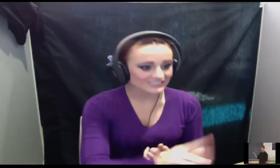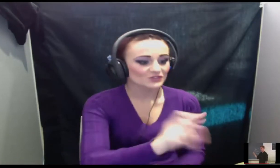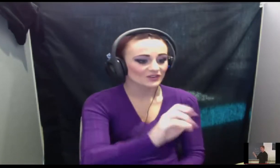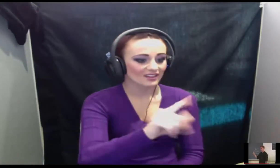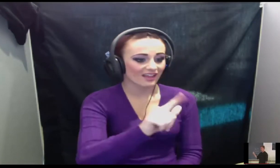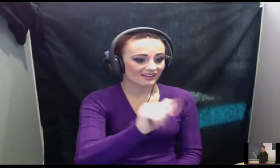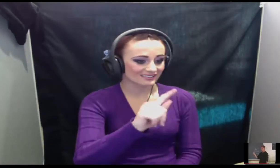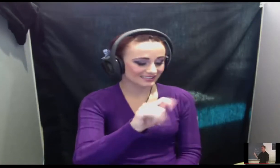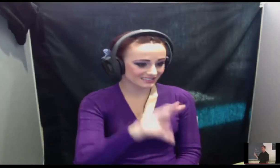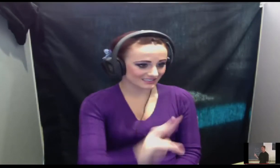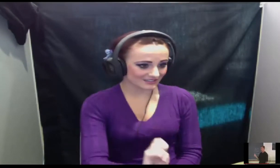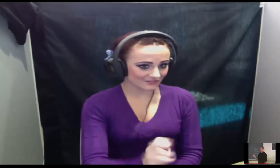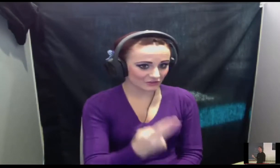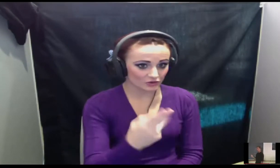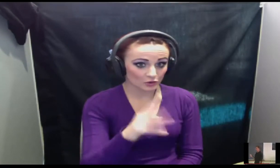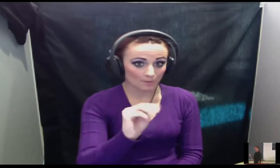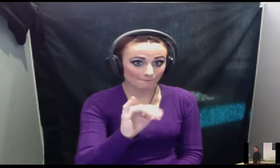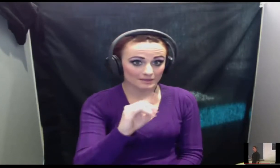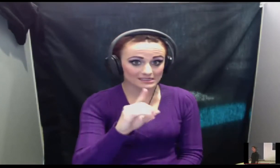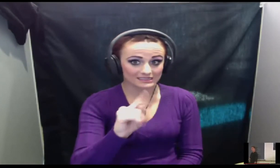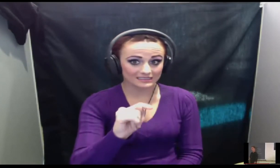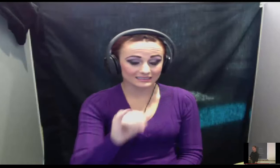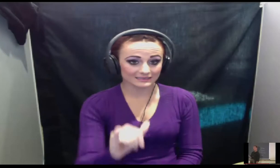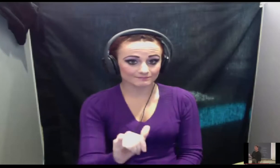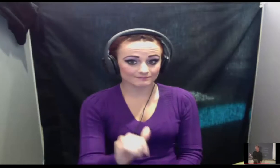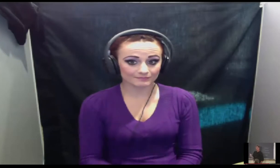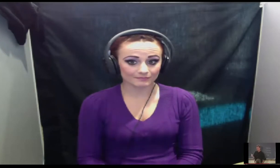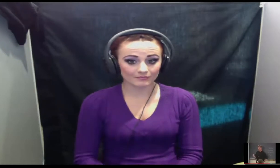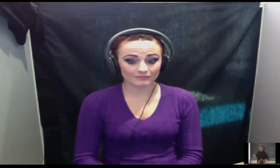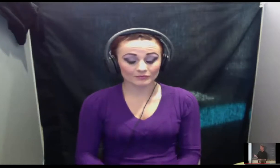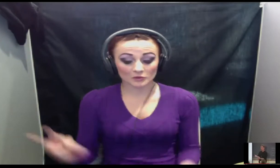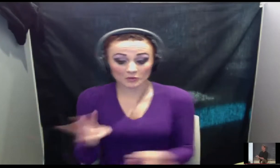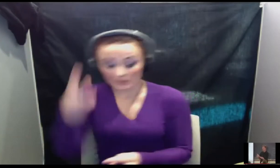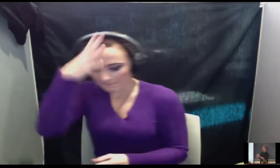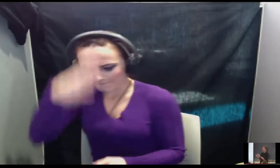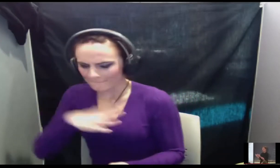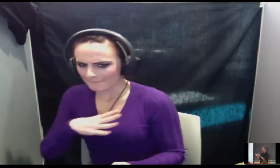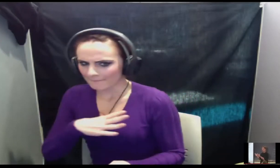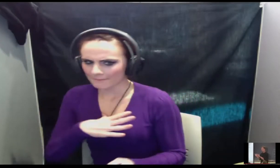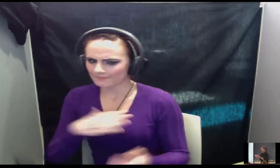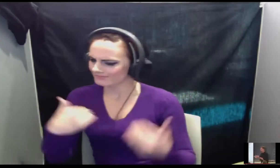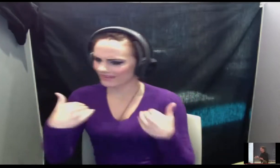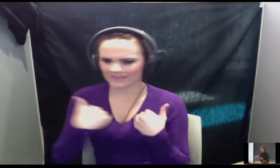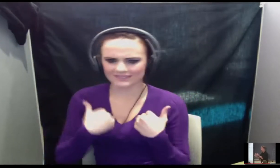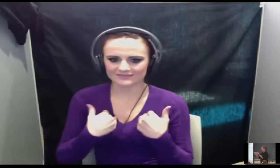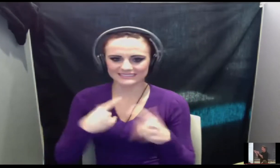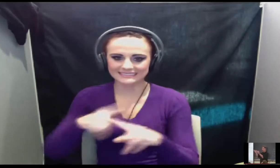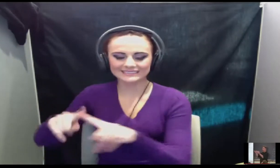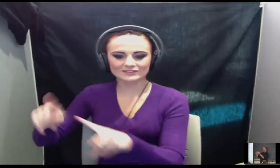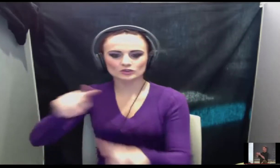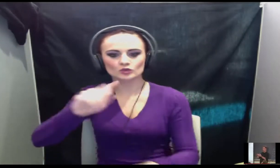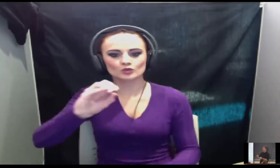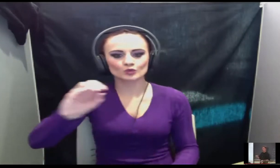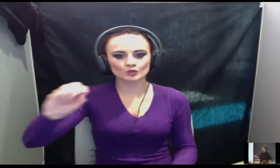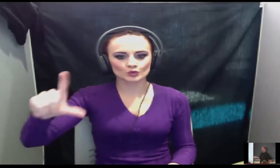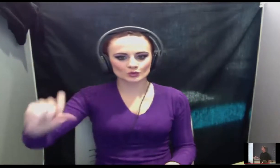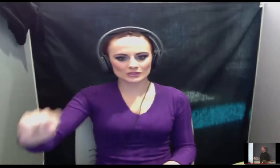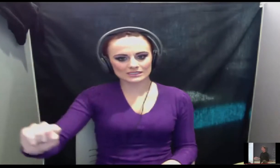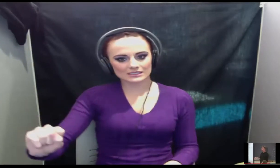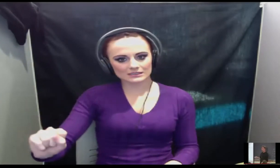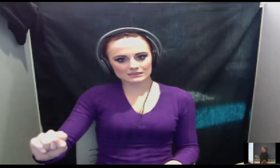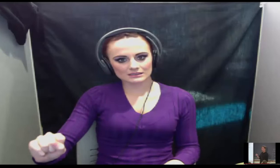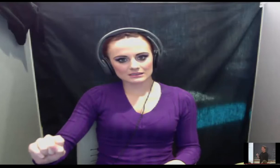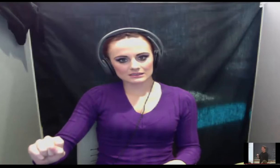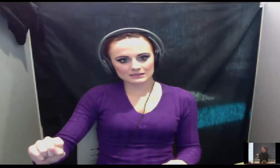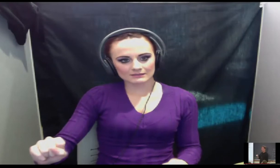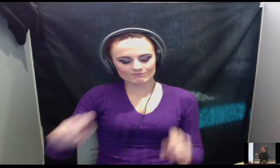Weatherman has nifty little devices to determine relative humidity. They know, depending on what the temperature is, how much air